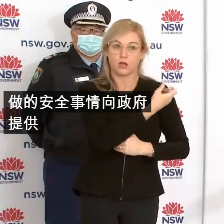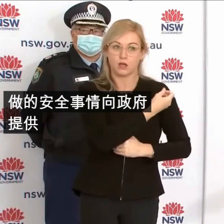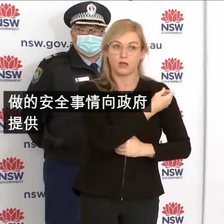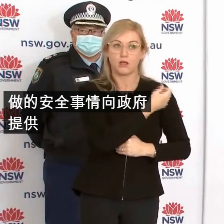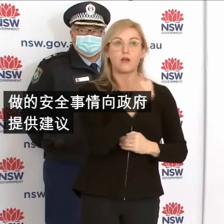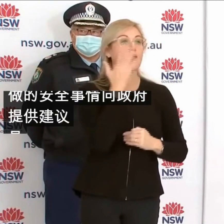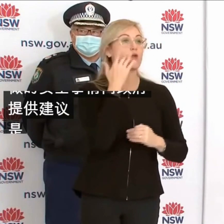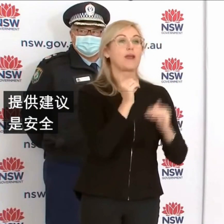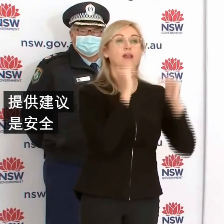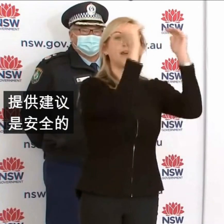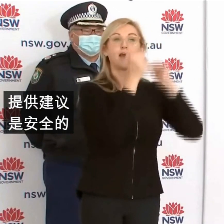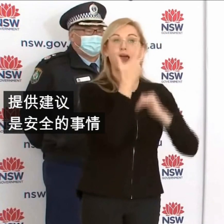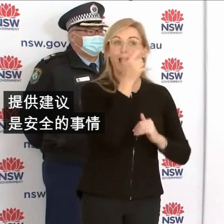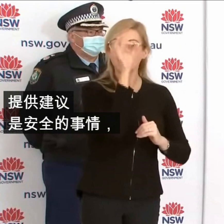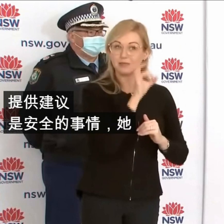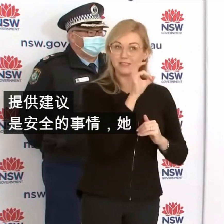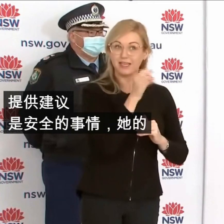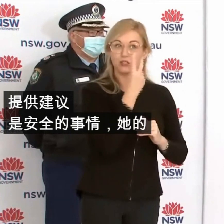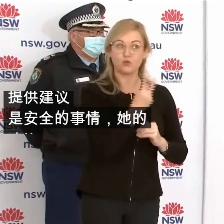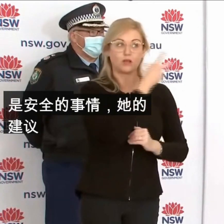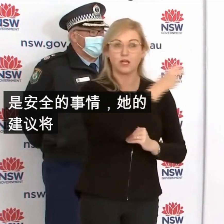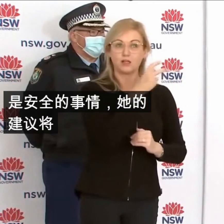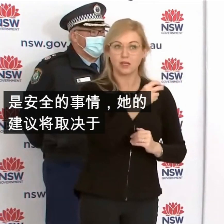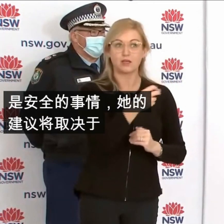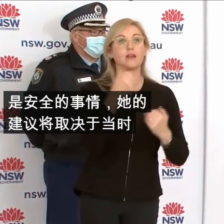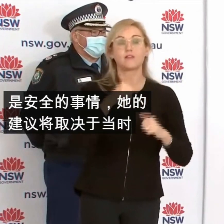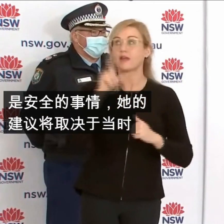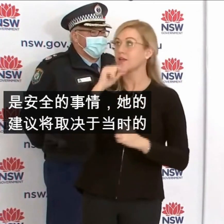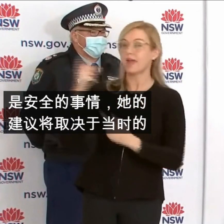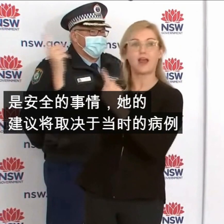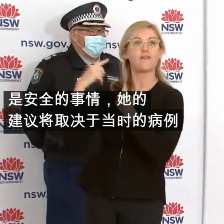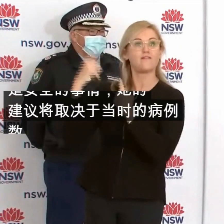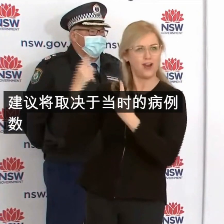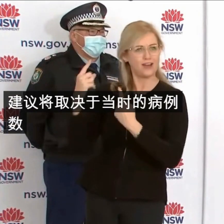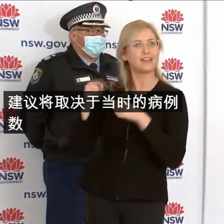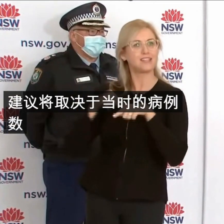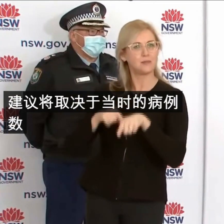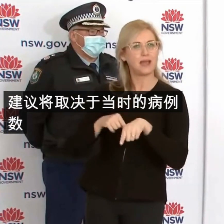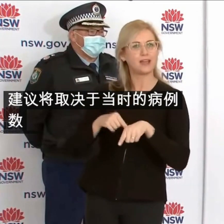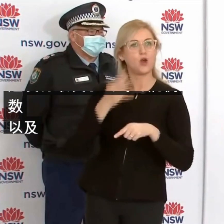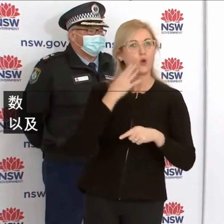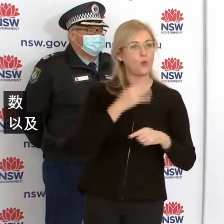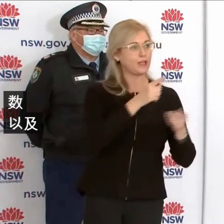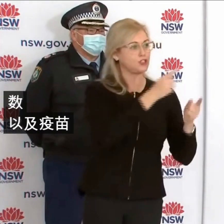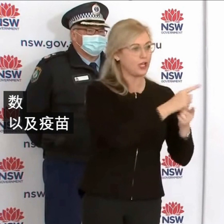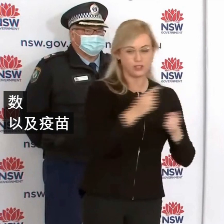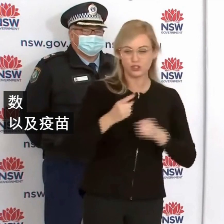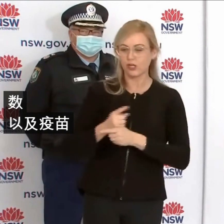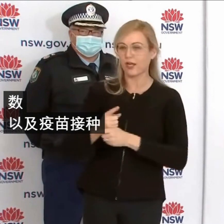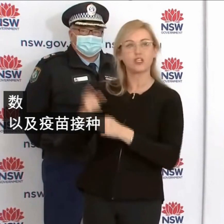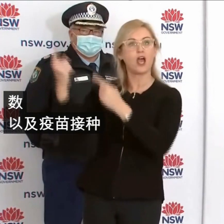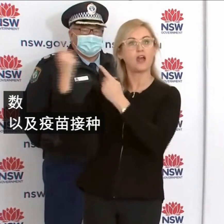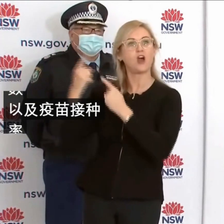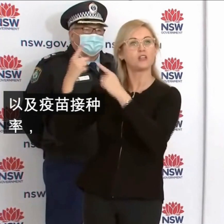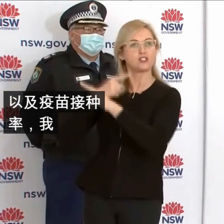advice at 80% on what are safe things to do. And her advice will depend on what the case numbers are doing at the time, as well